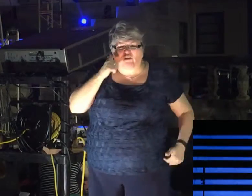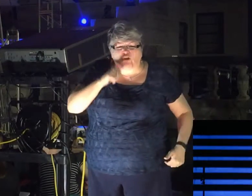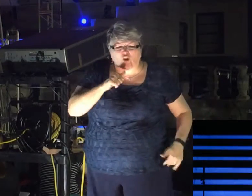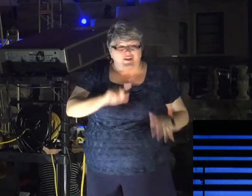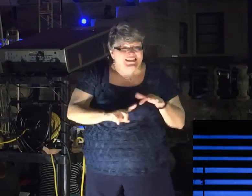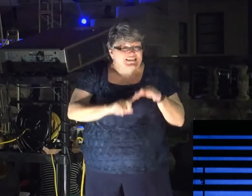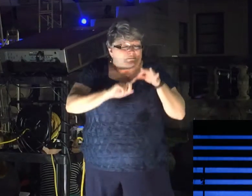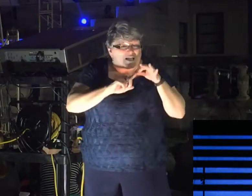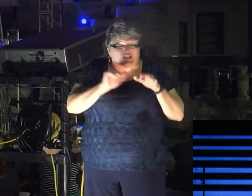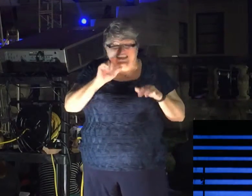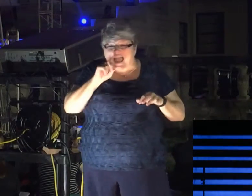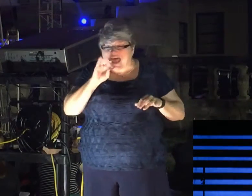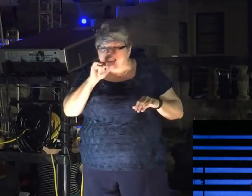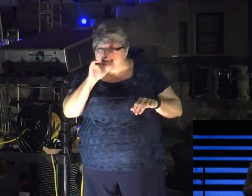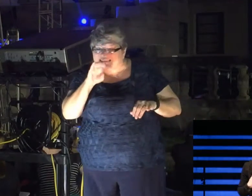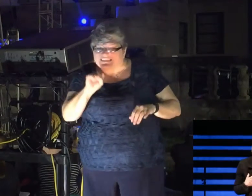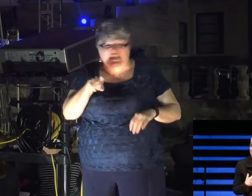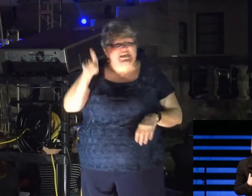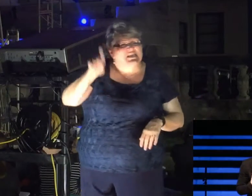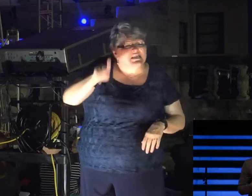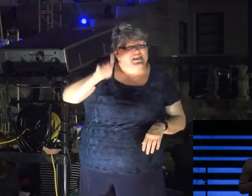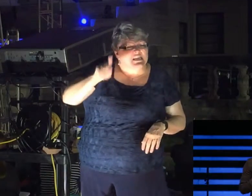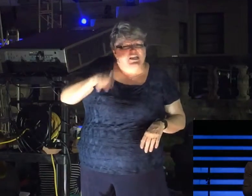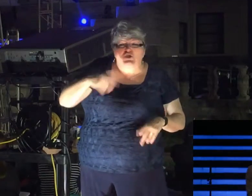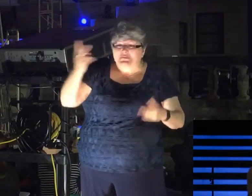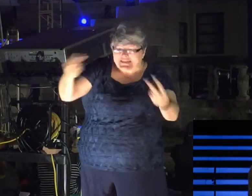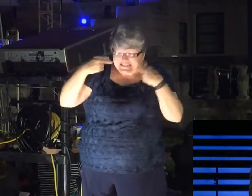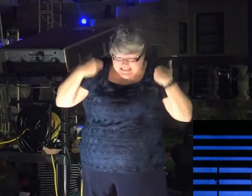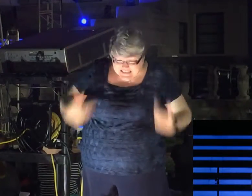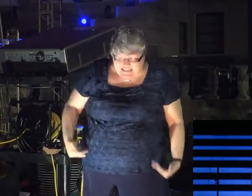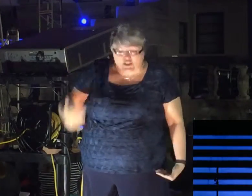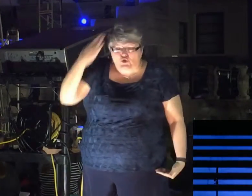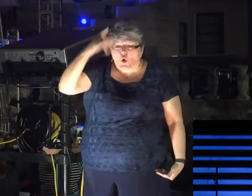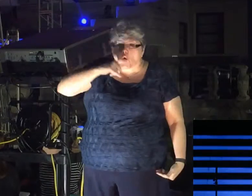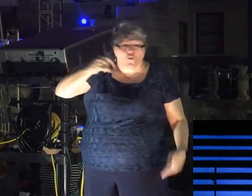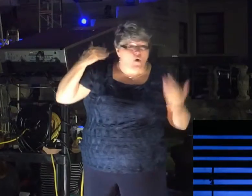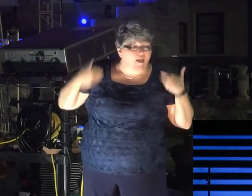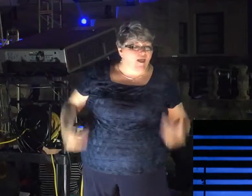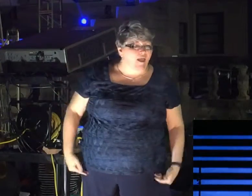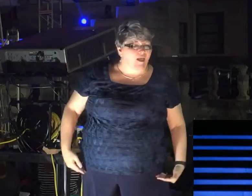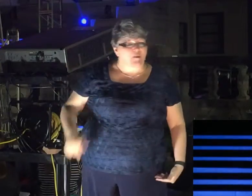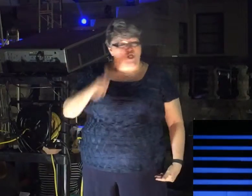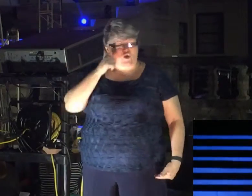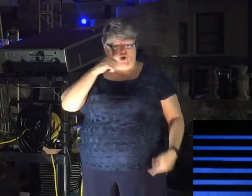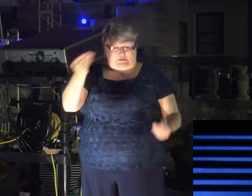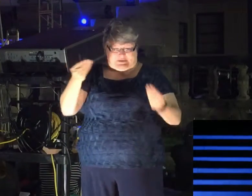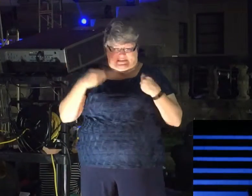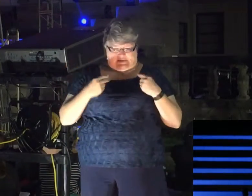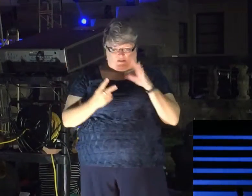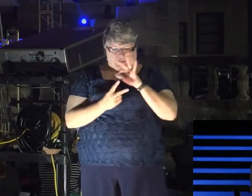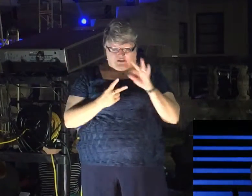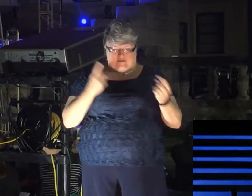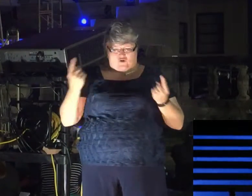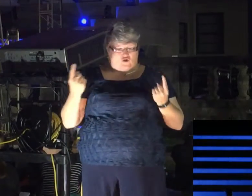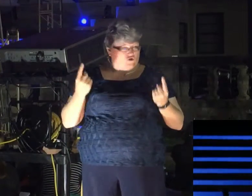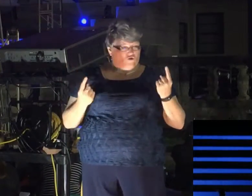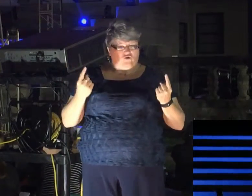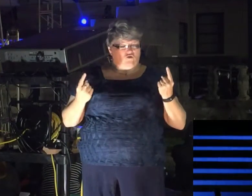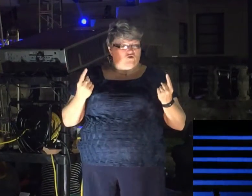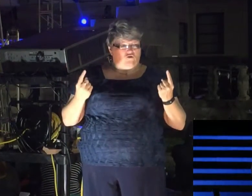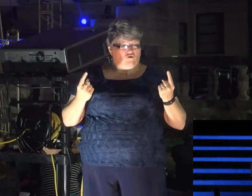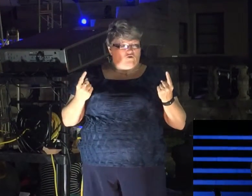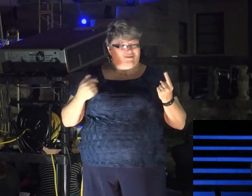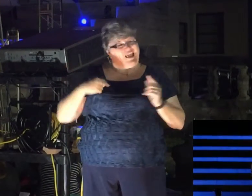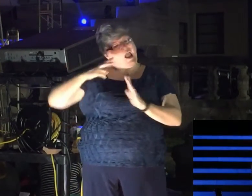that to a young girl, especially an adolescent where the basic need is to be seen and to be known? She's being given this